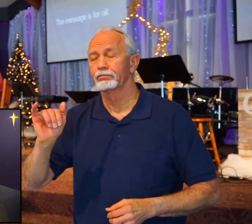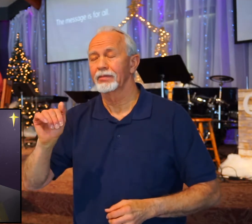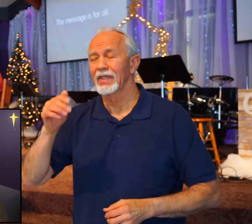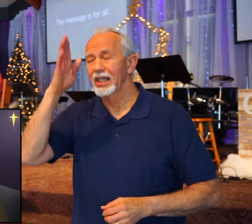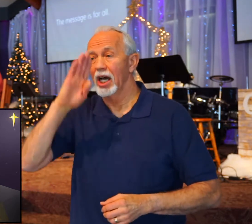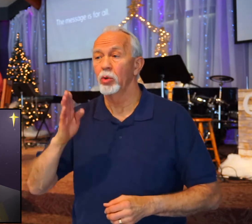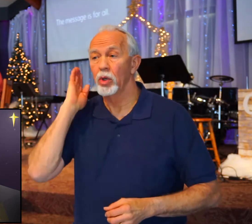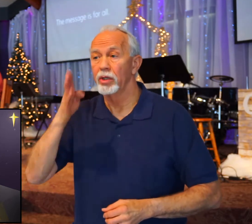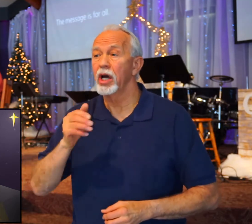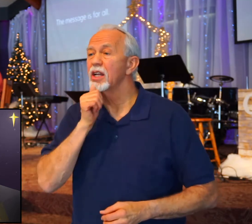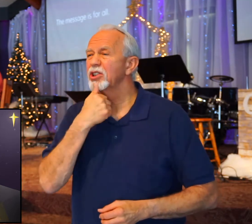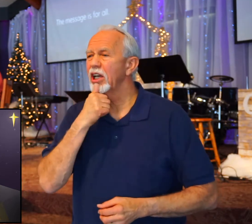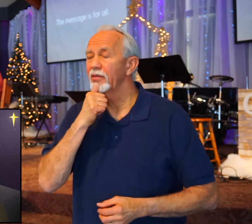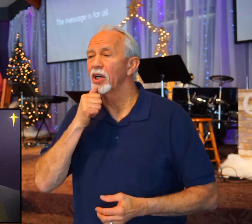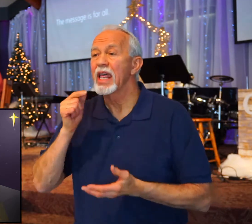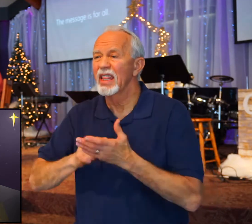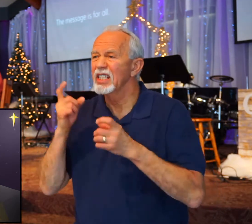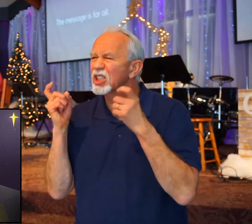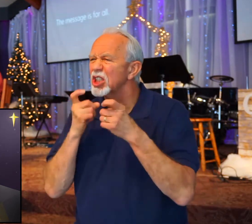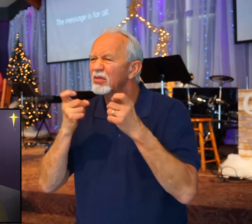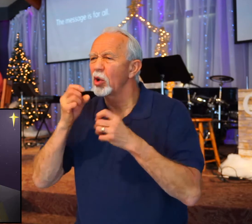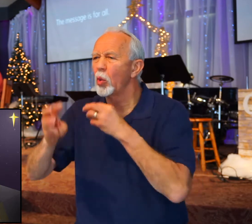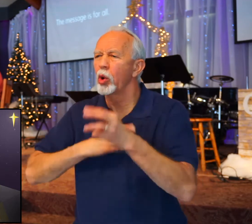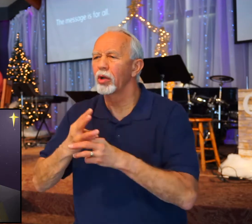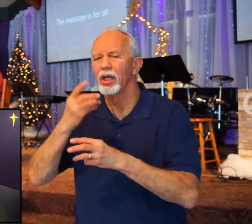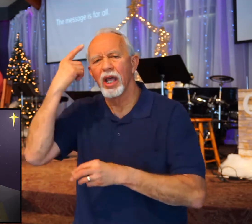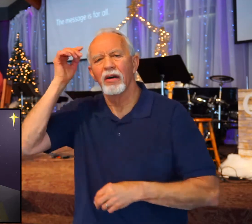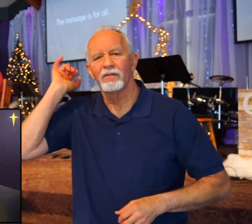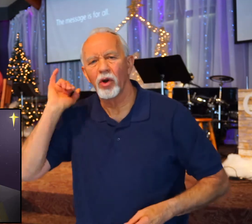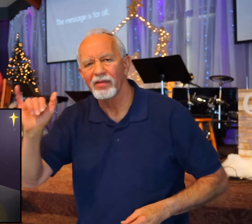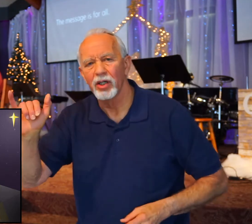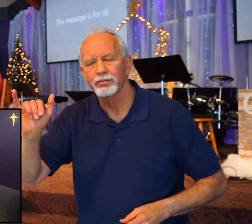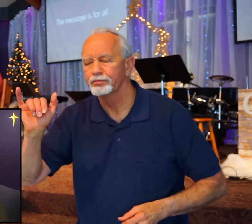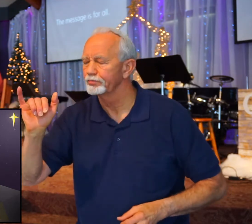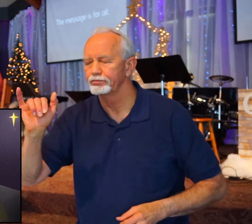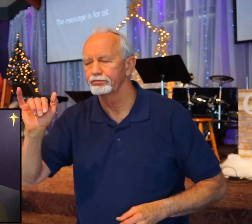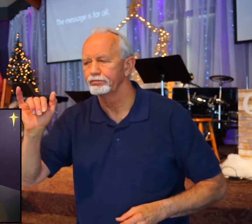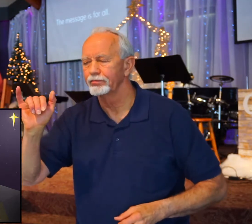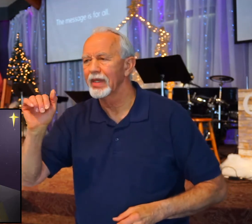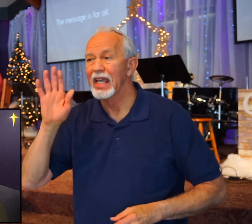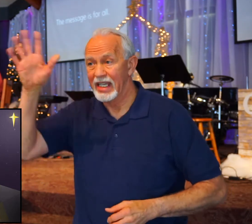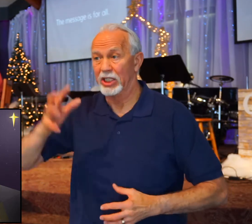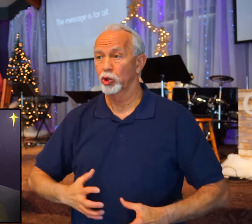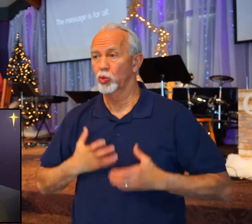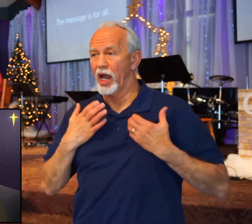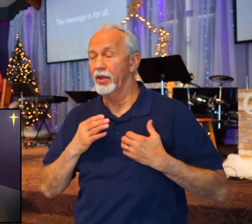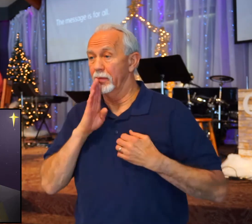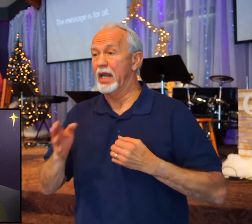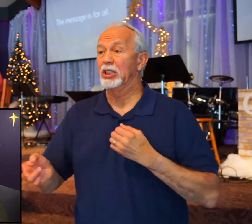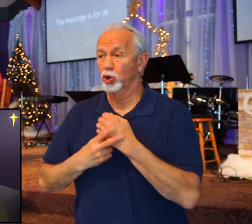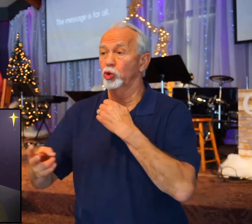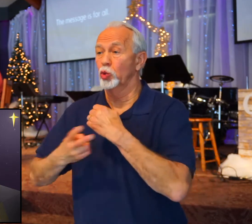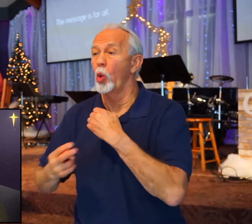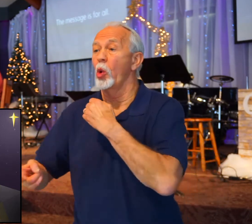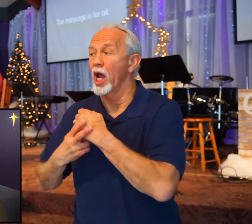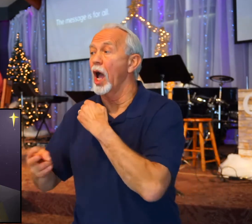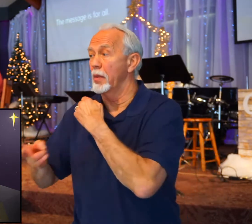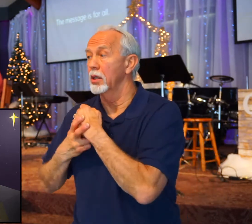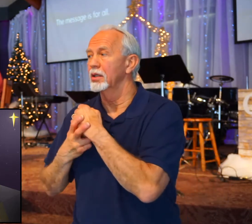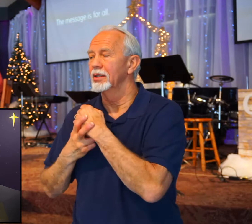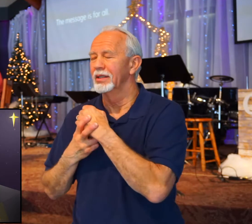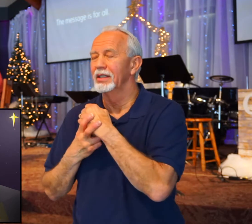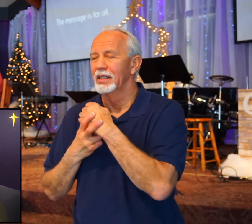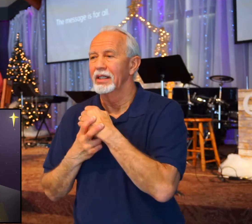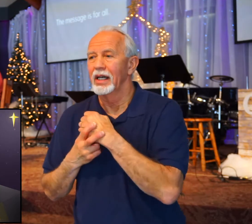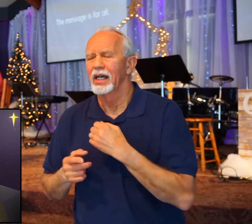God will not suffer this sinful world forever. His wrath is being stored up. You know, I